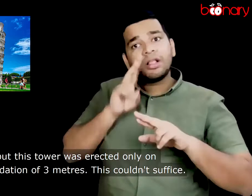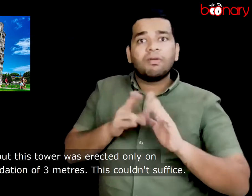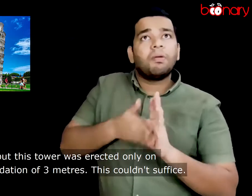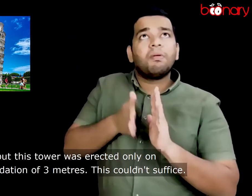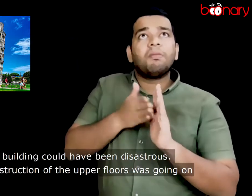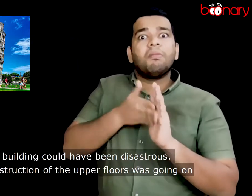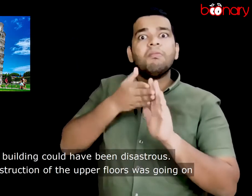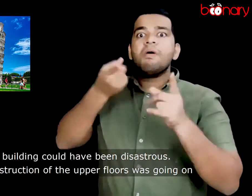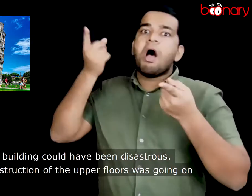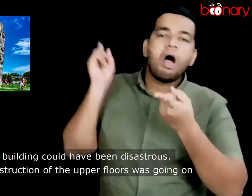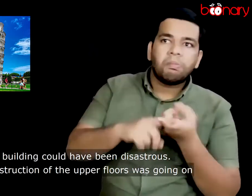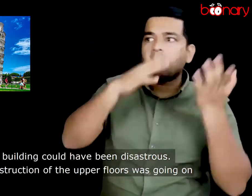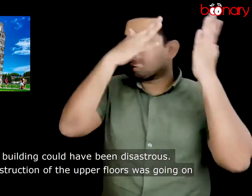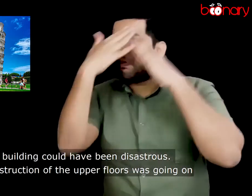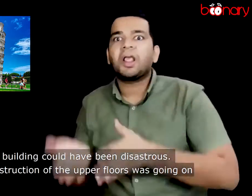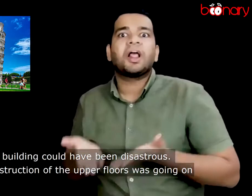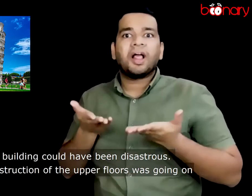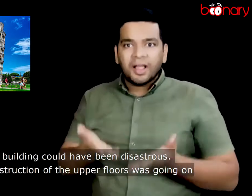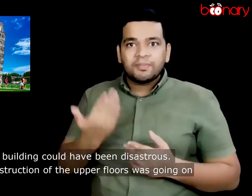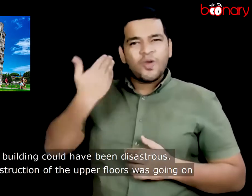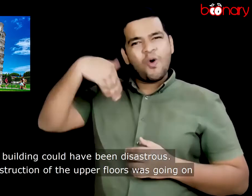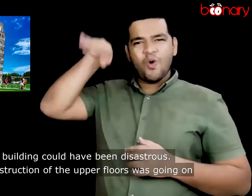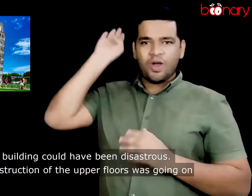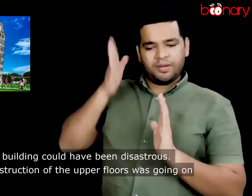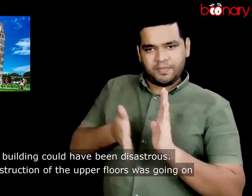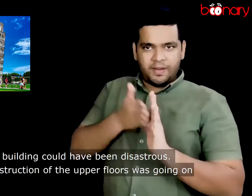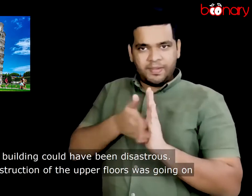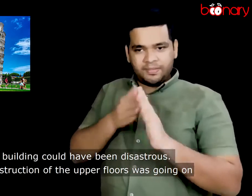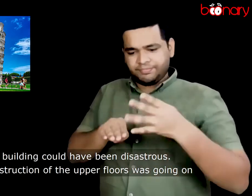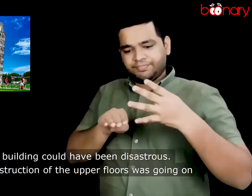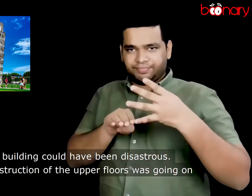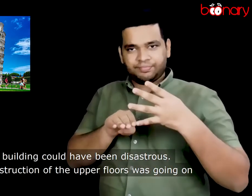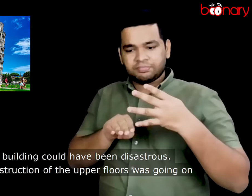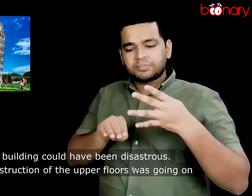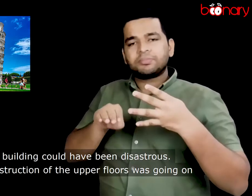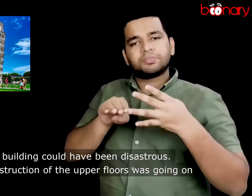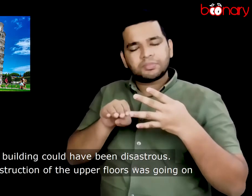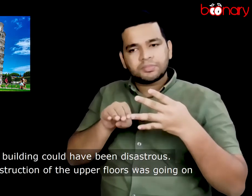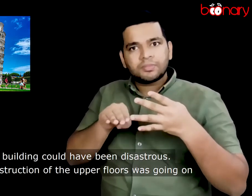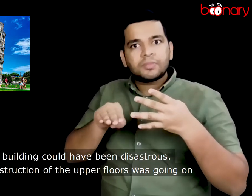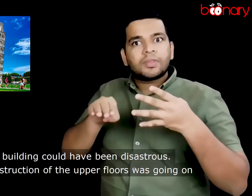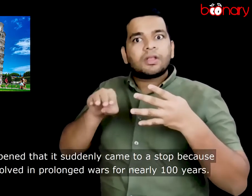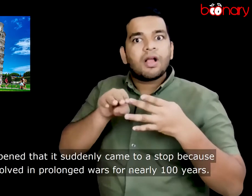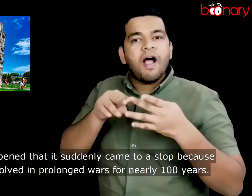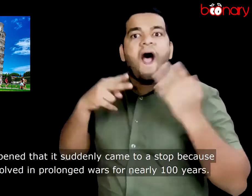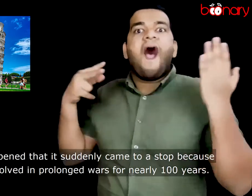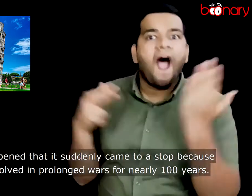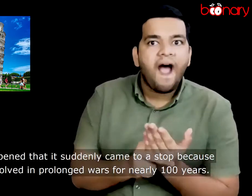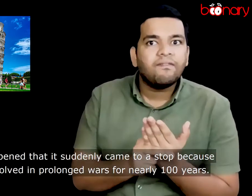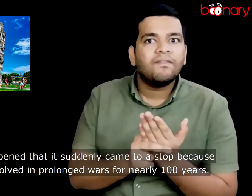suffice. The building would have been disastrous. The construction of the upper floors was going on, but it so happened that it